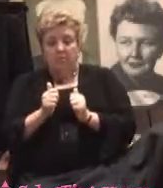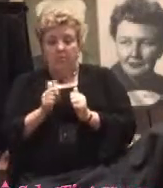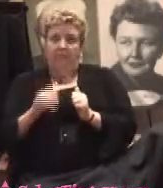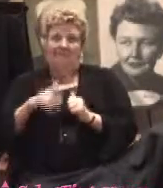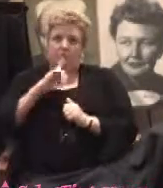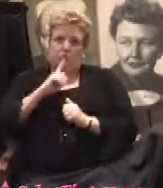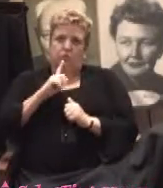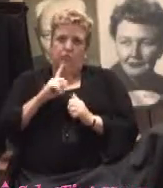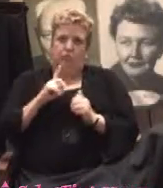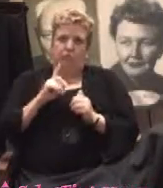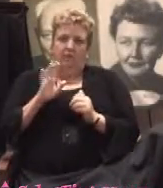of those 3 that's true.